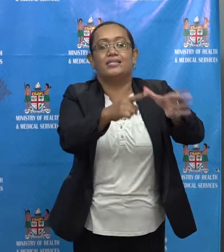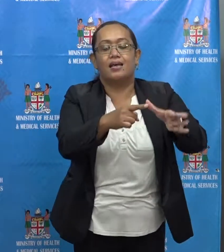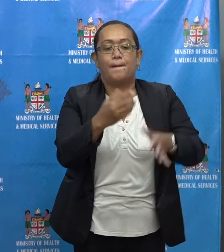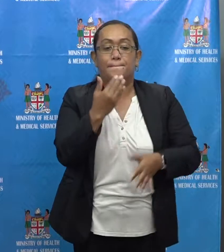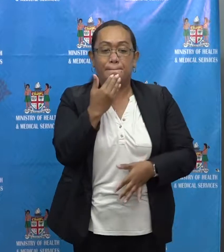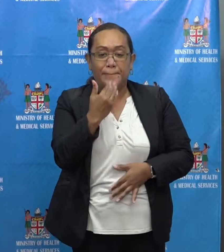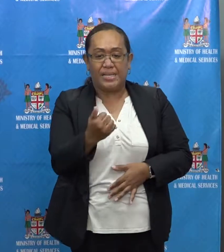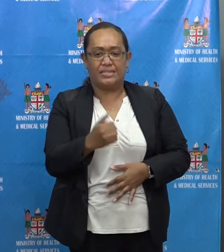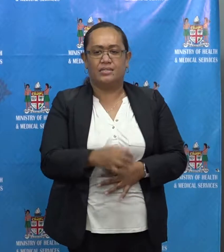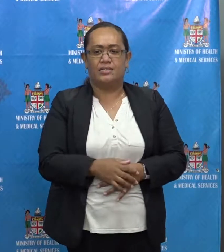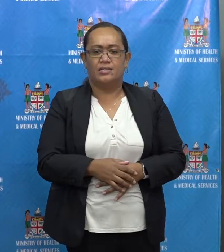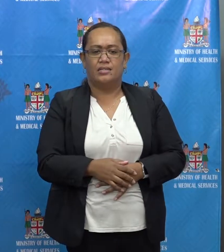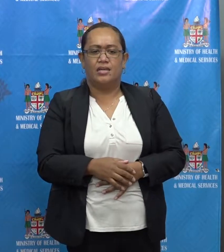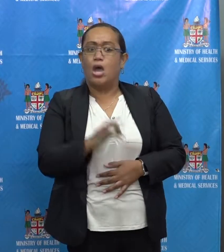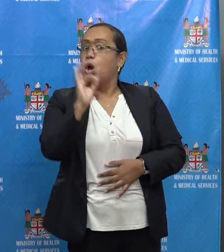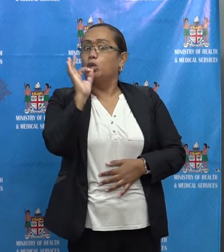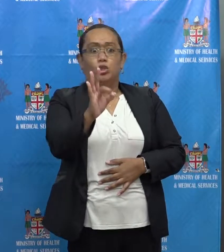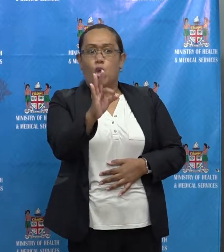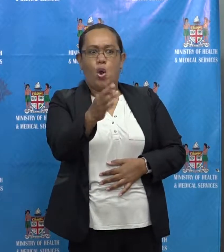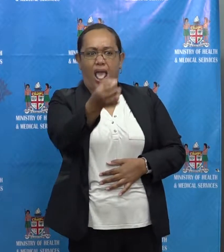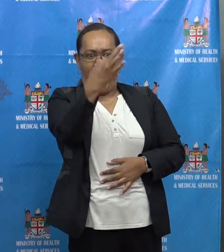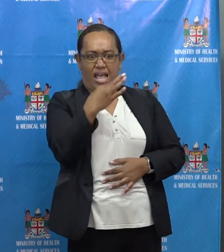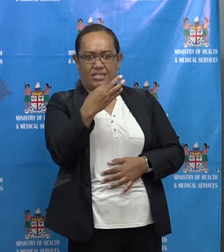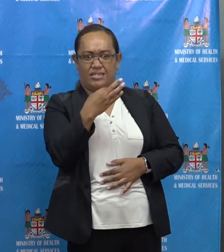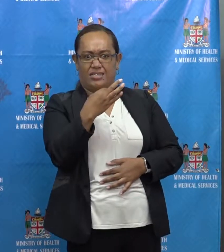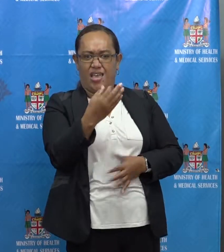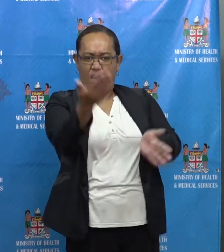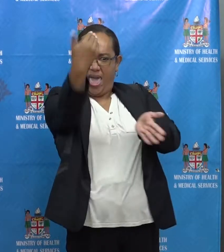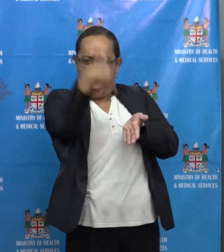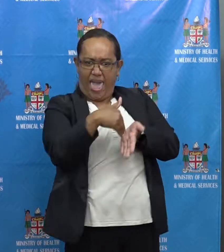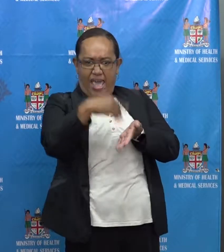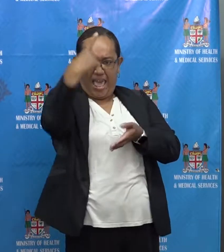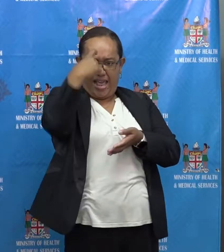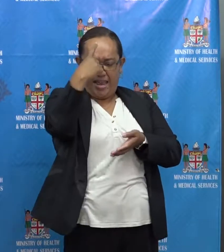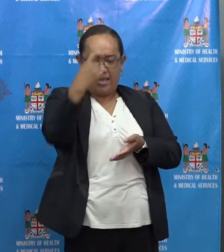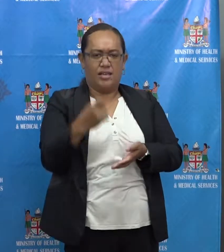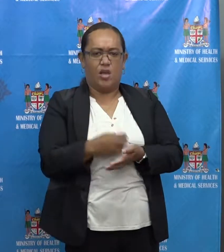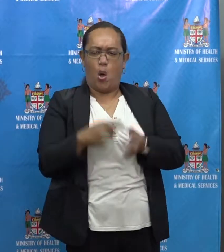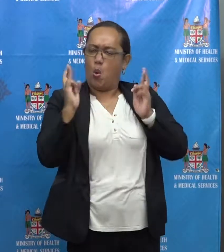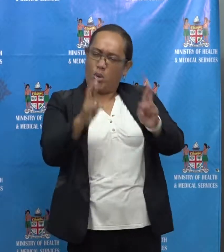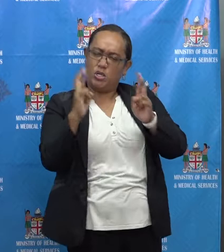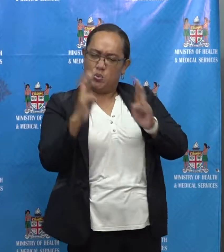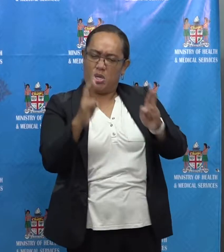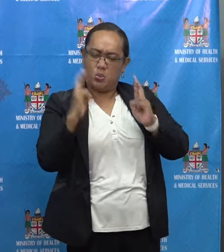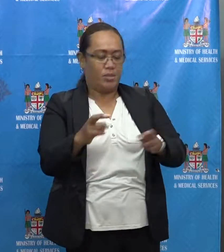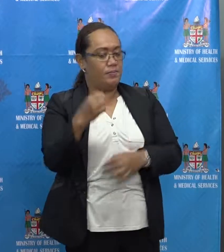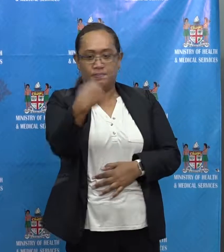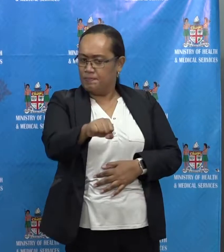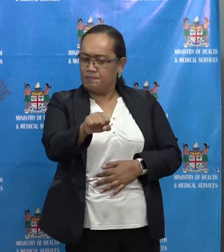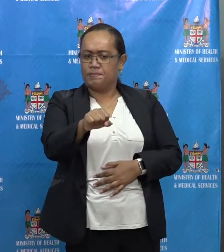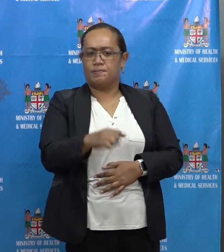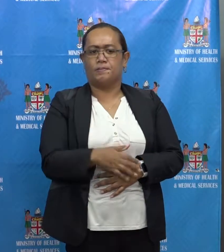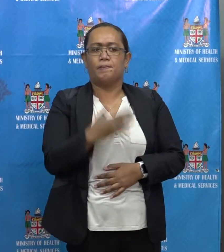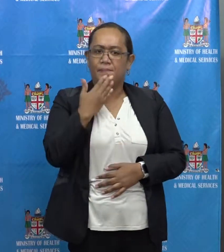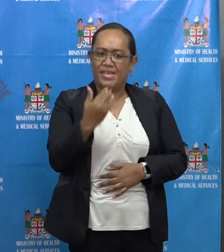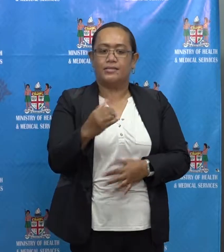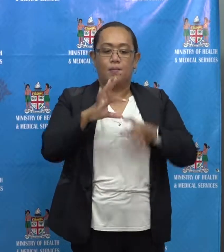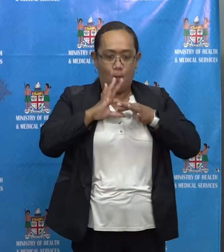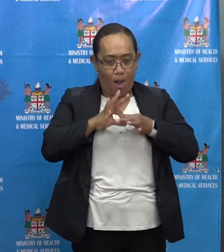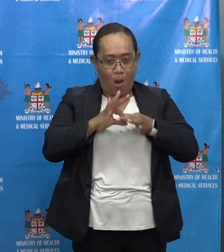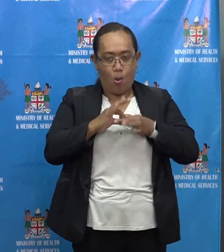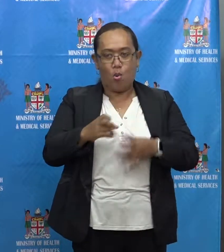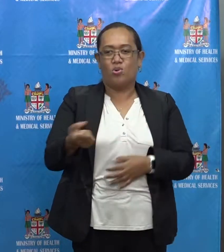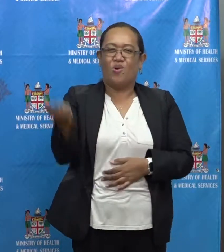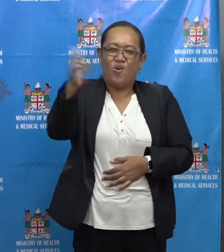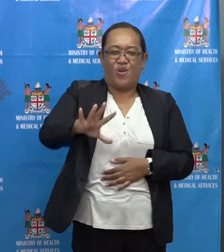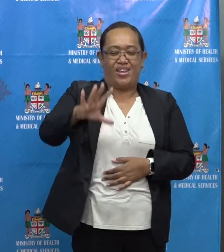to a large extent, please don't put words in my mouth or ask me what you wish I had said. So, because all